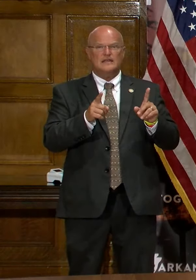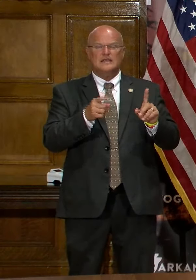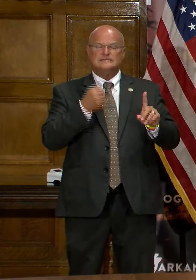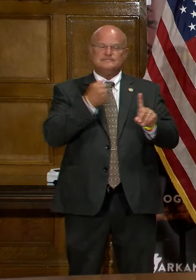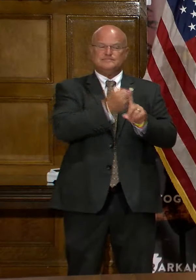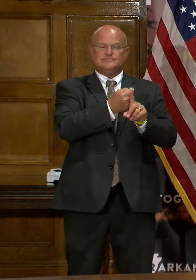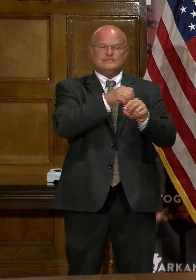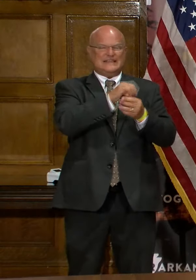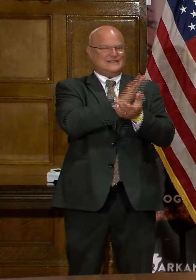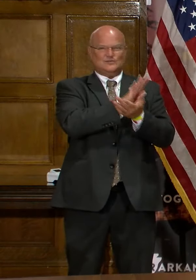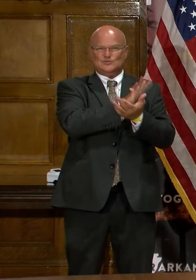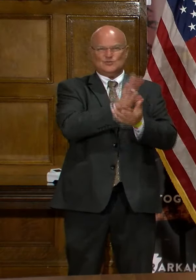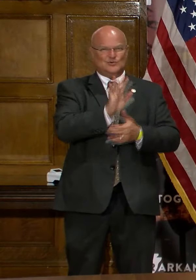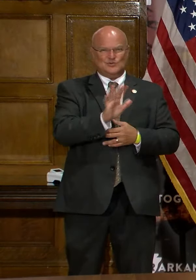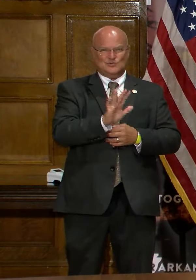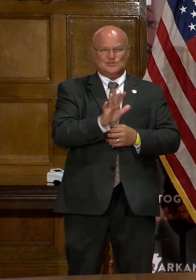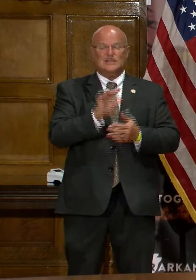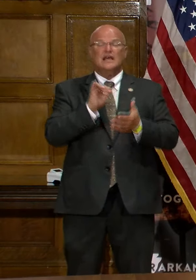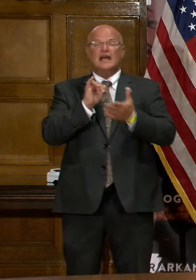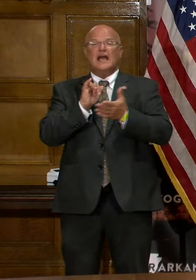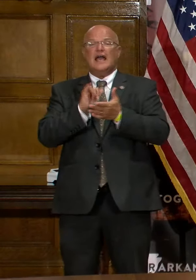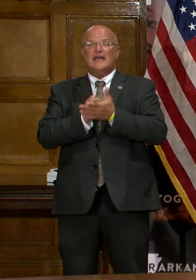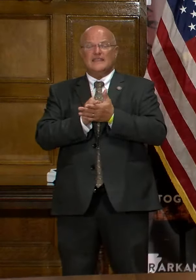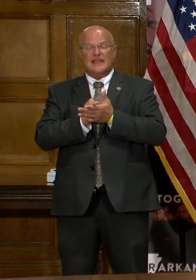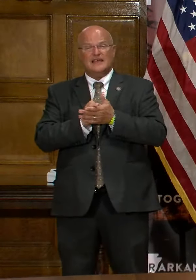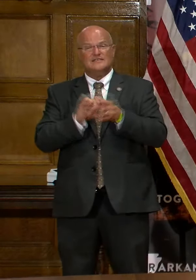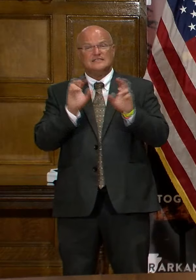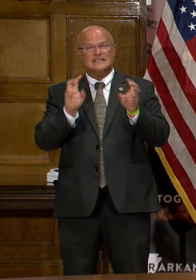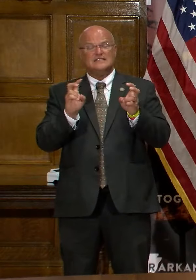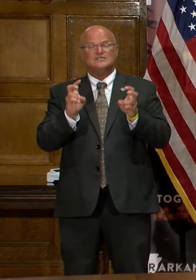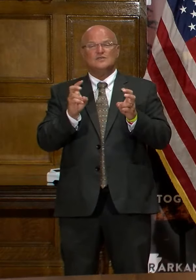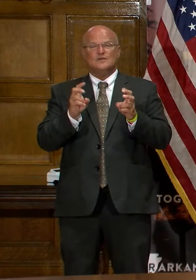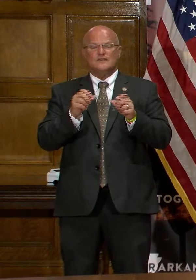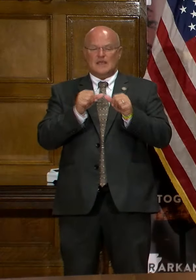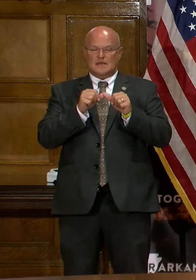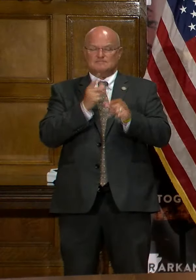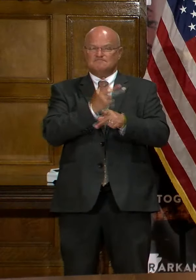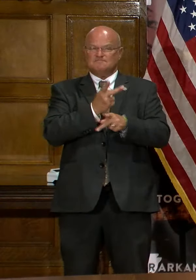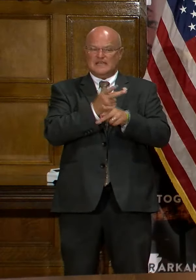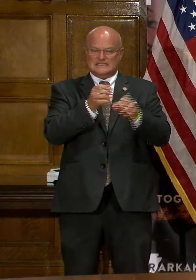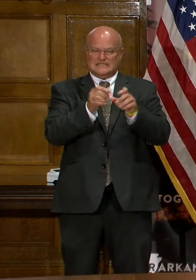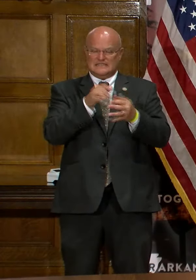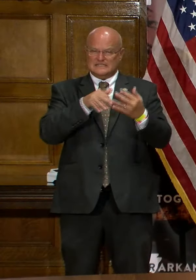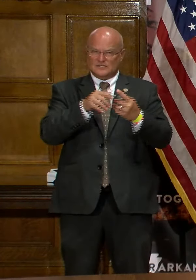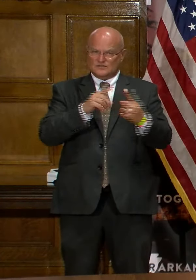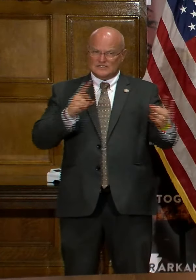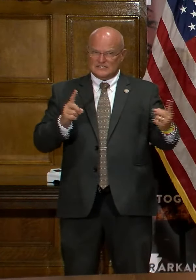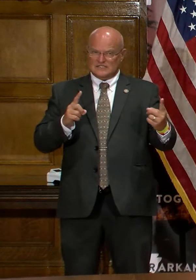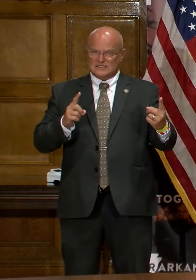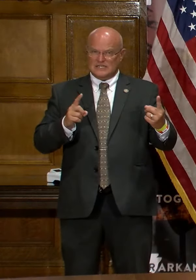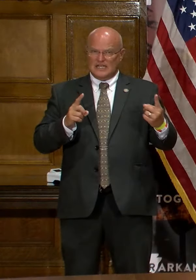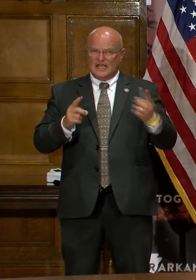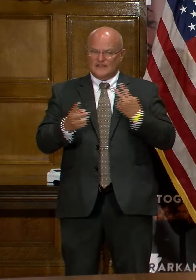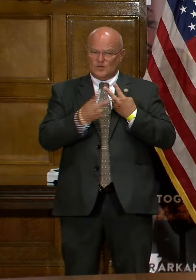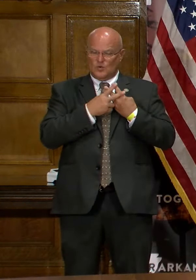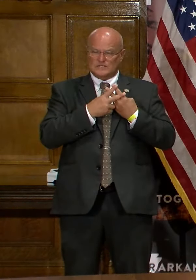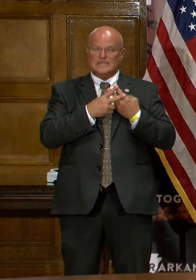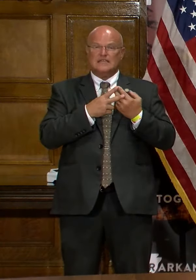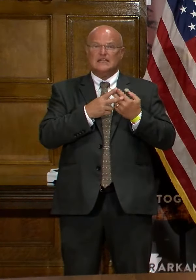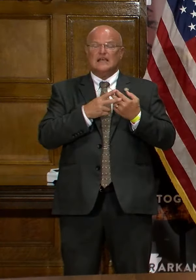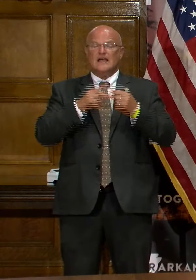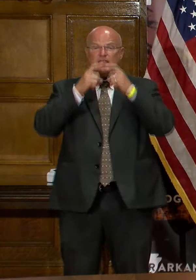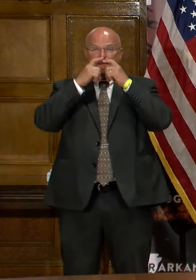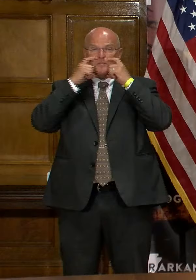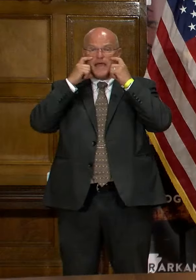those cases. And I think that goes to this issue of maintaining the distance and maintaining the quarantine. Because the